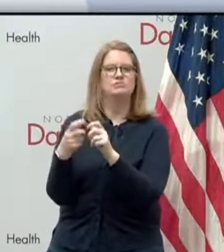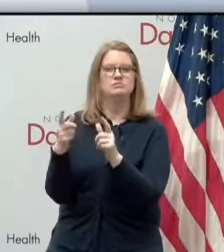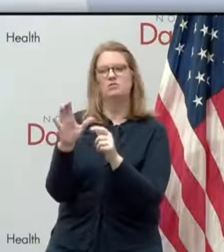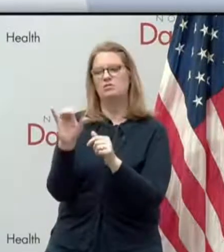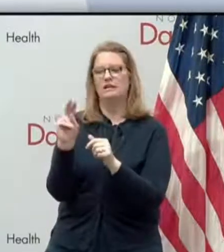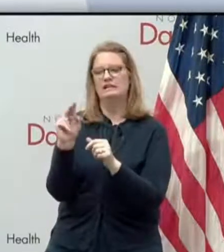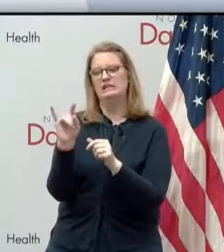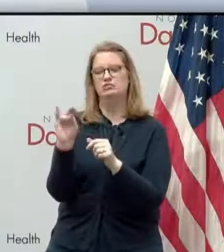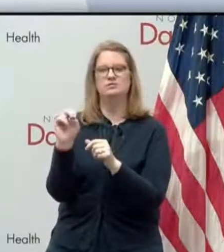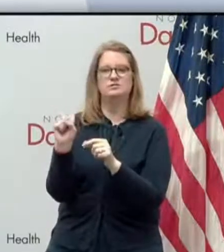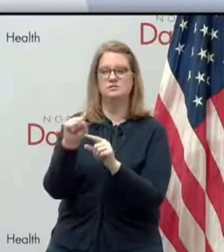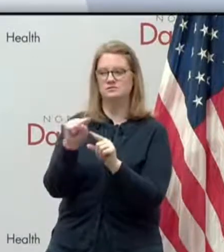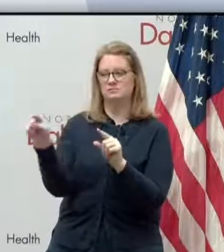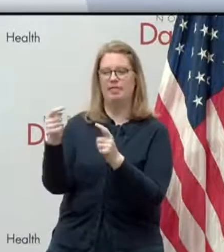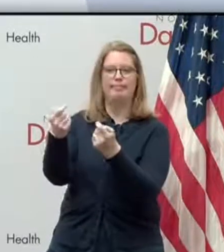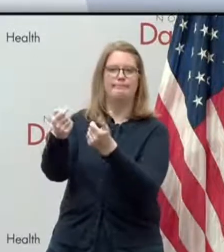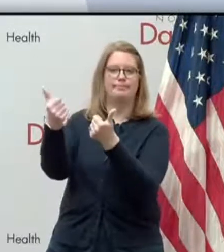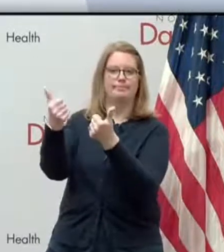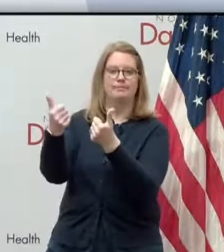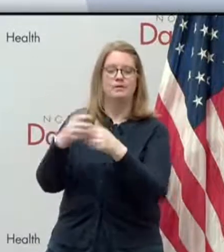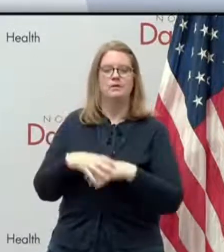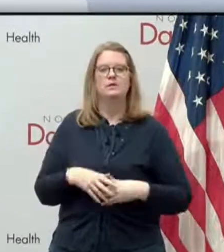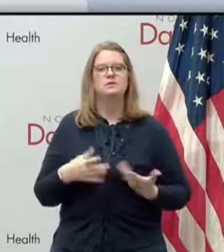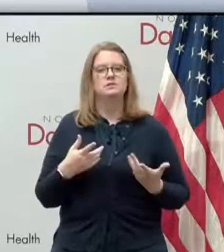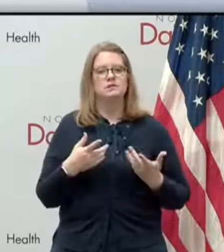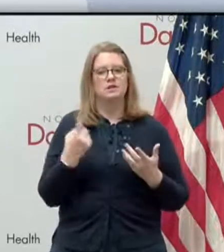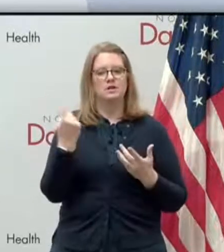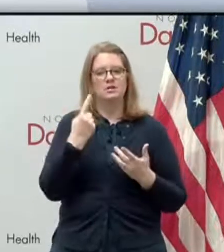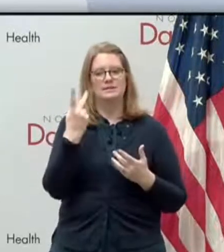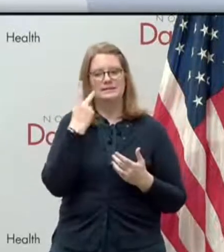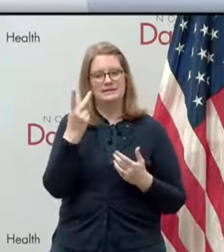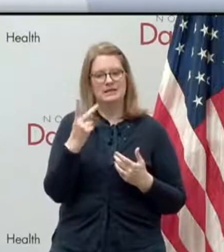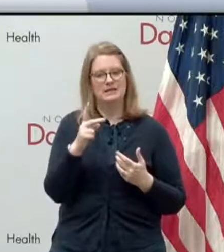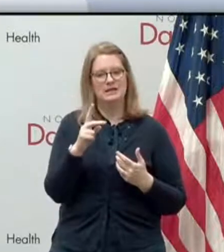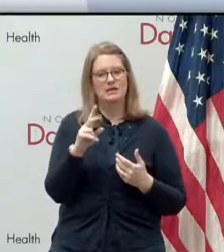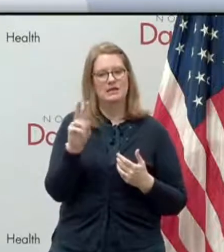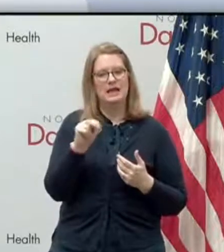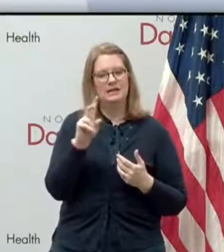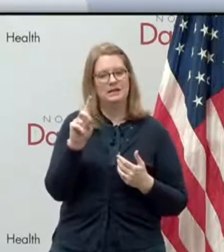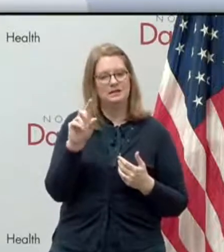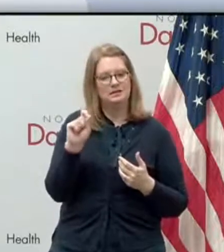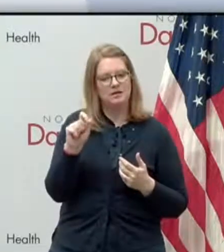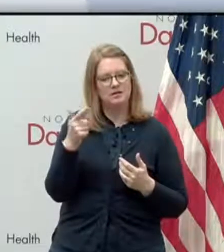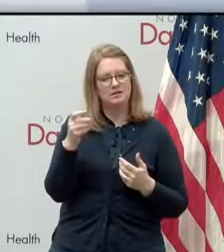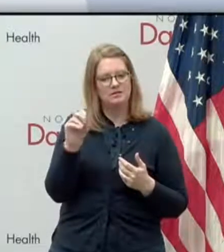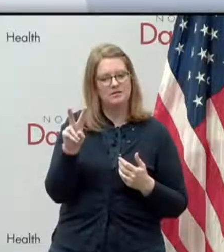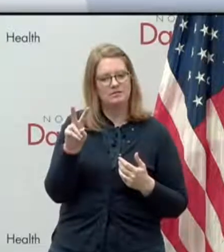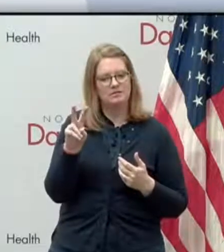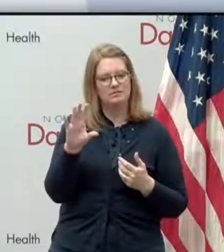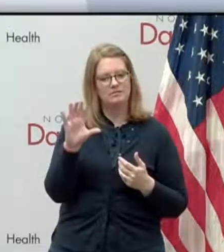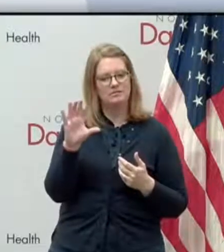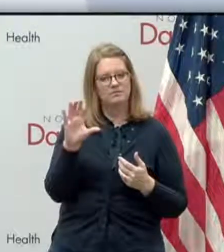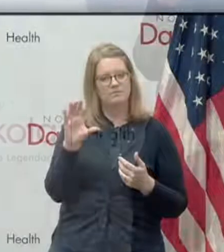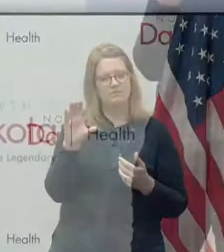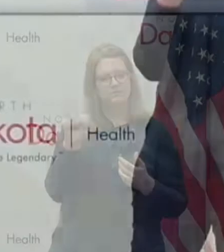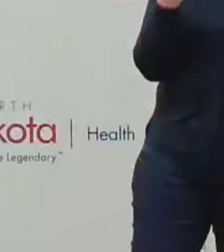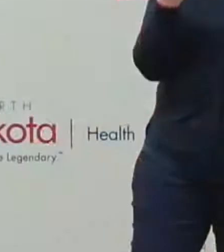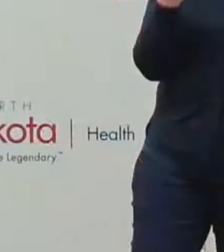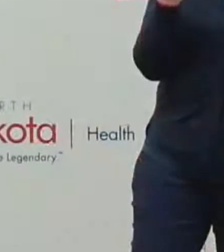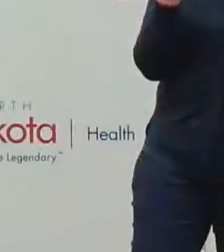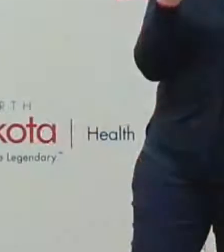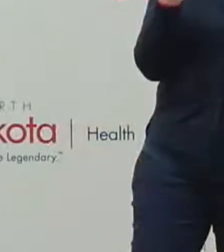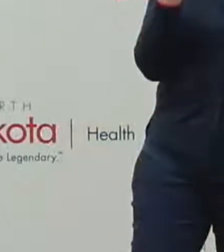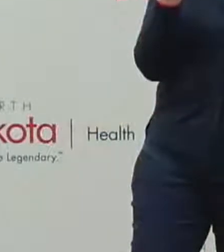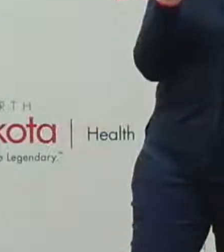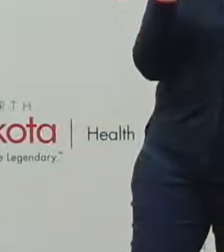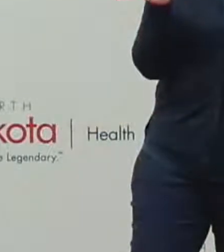the dashboard at health.nd.gov coronavirus. And again, I know that as we tend